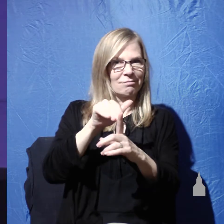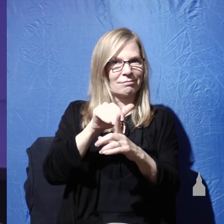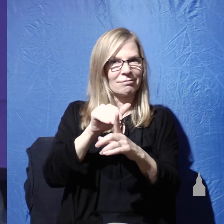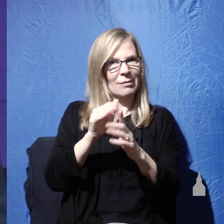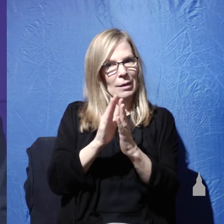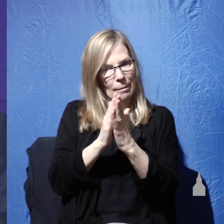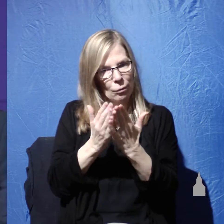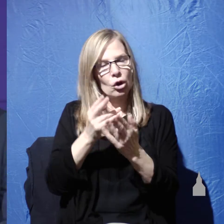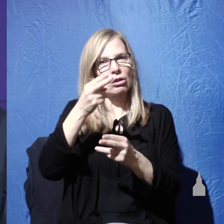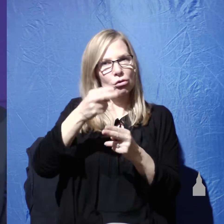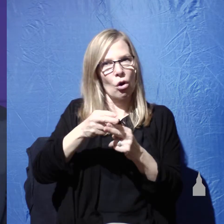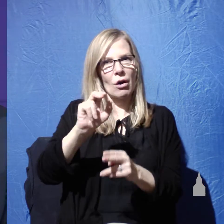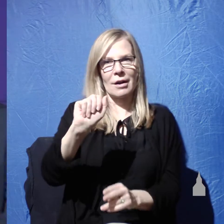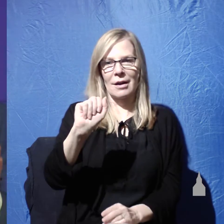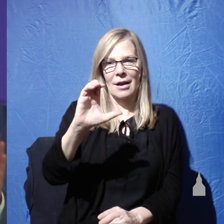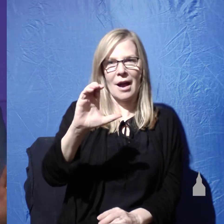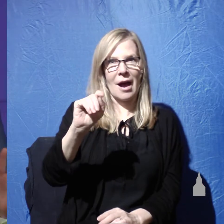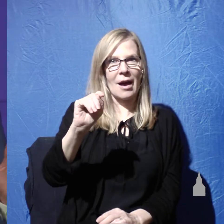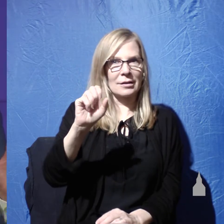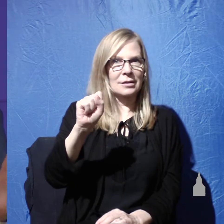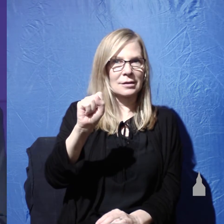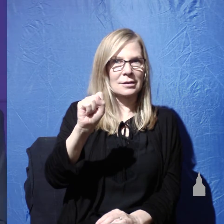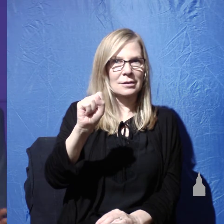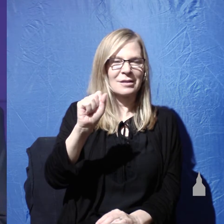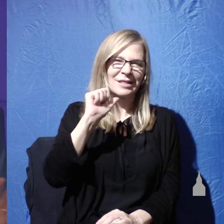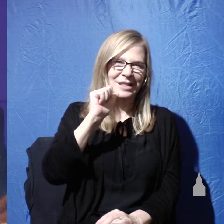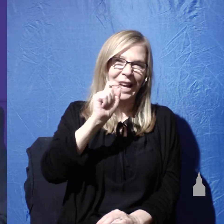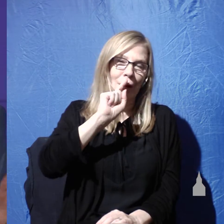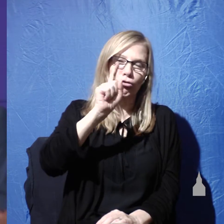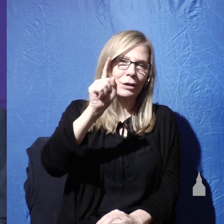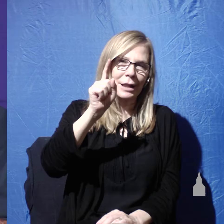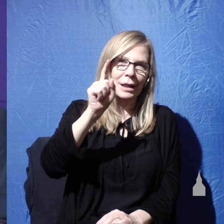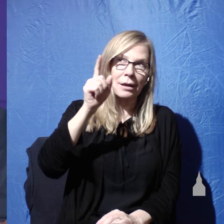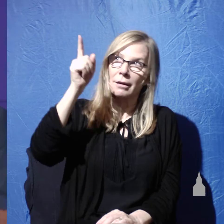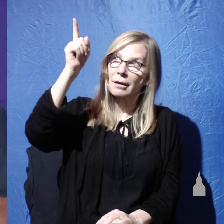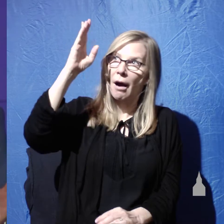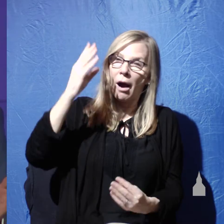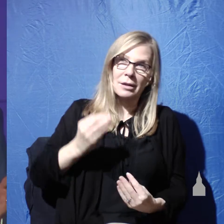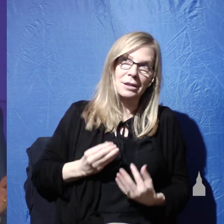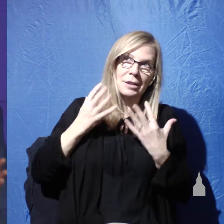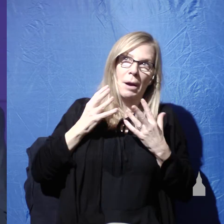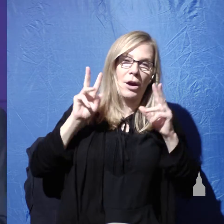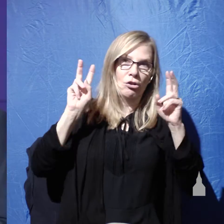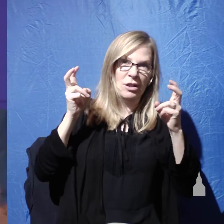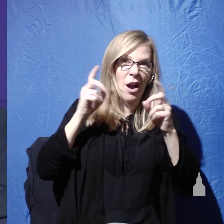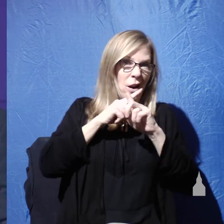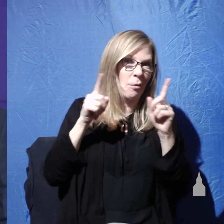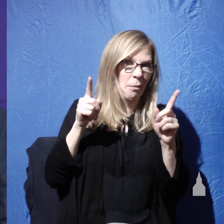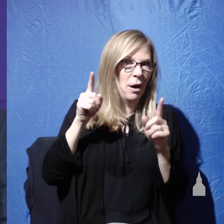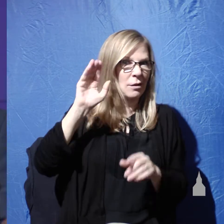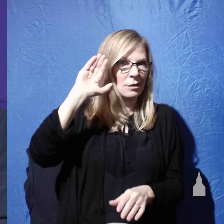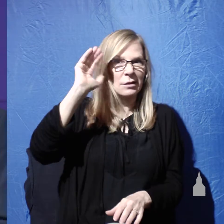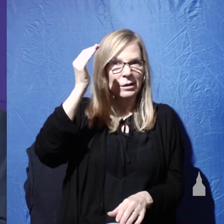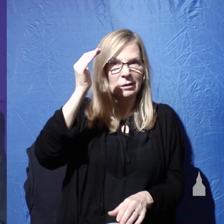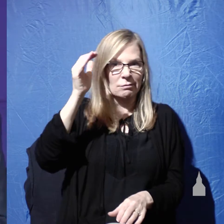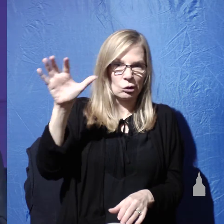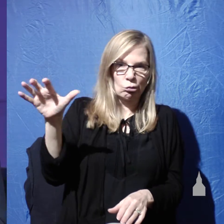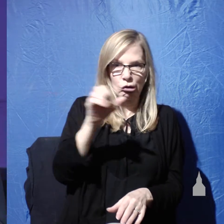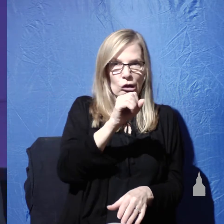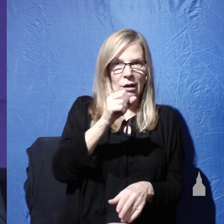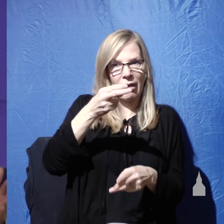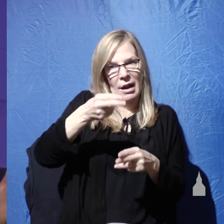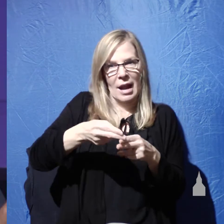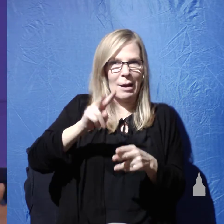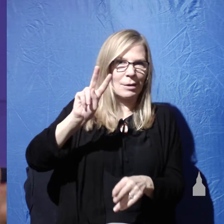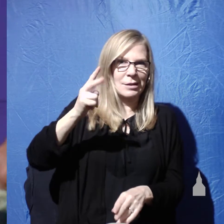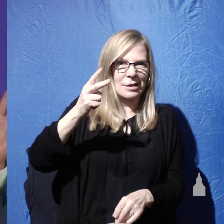the book is called Acts, which is not really an inspired title, but it seems to have taken on this name in the second